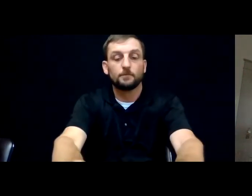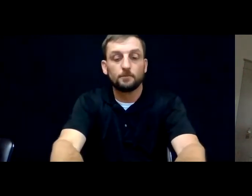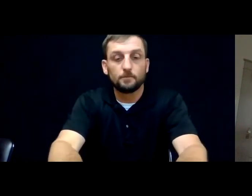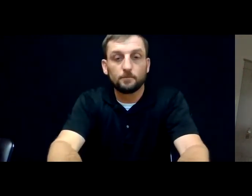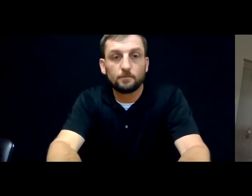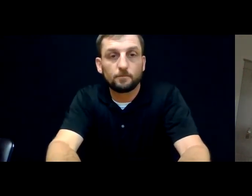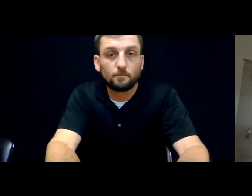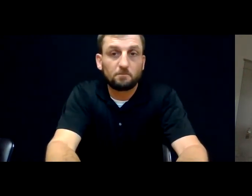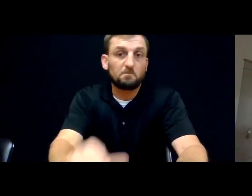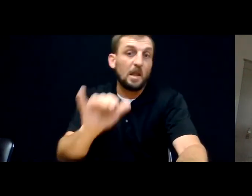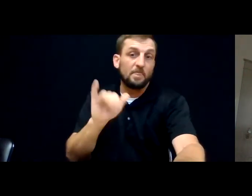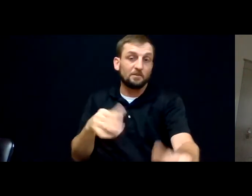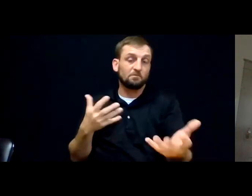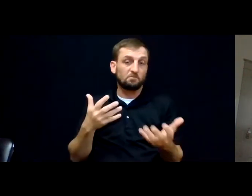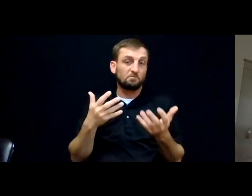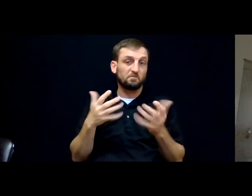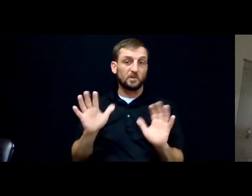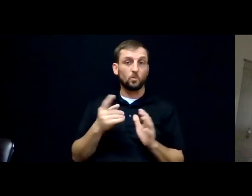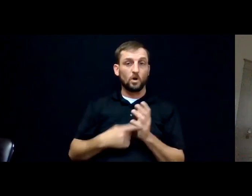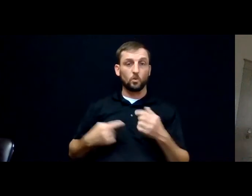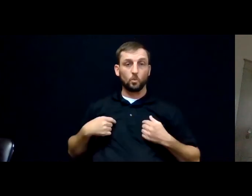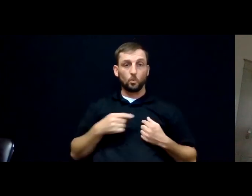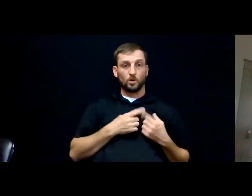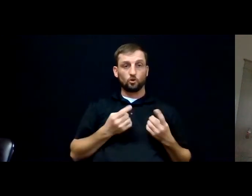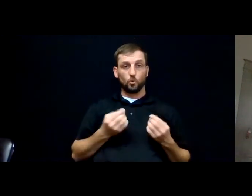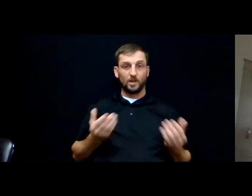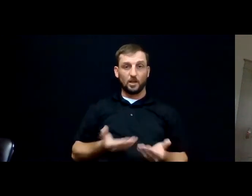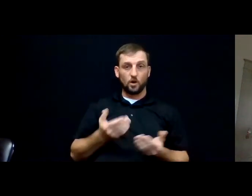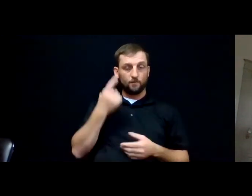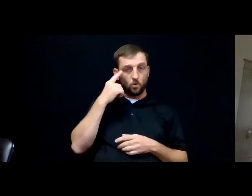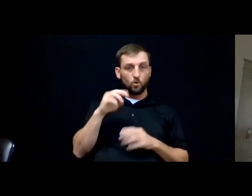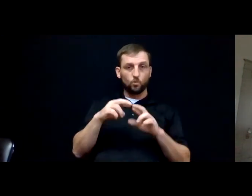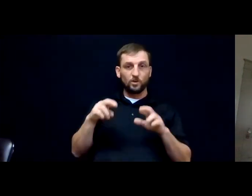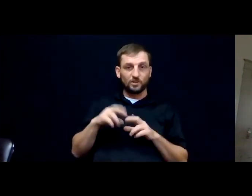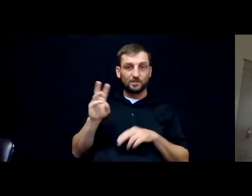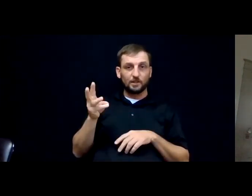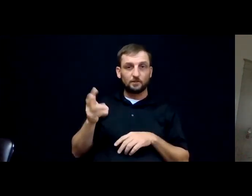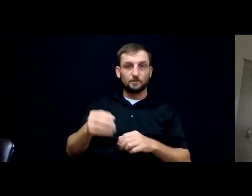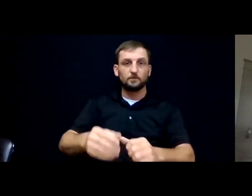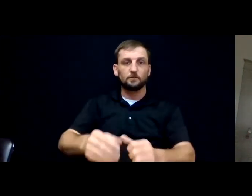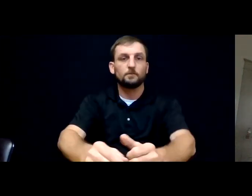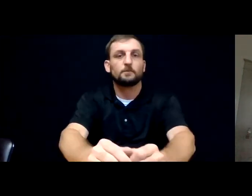And that's pretty much it for what we do here at our shop for Region 6.